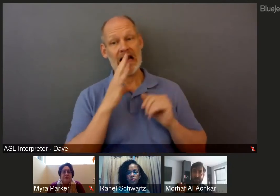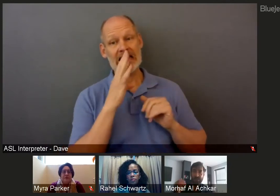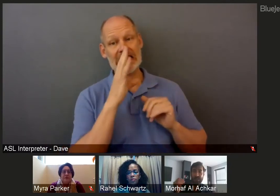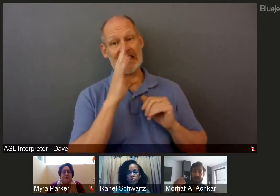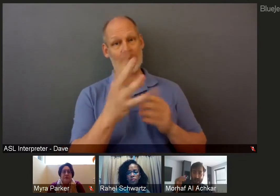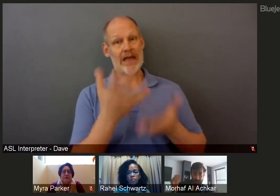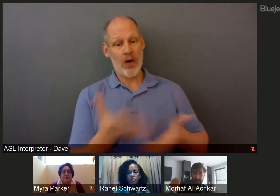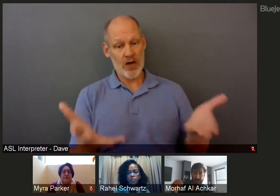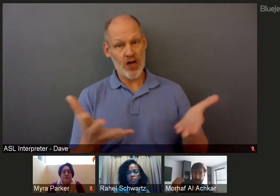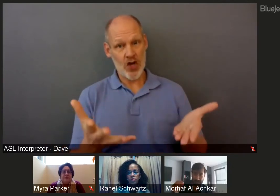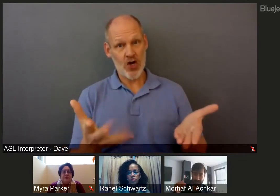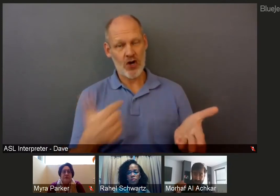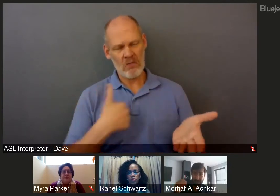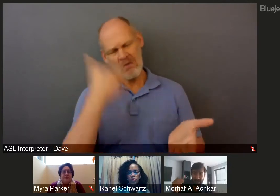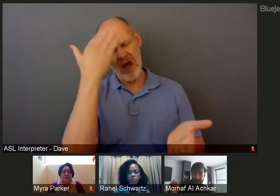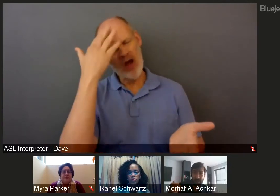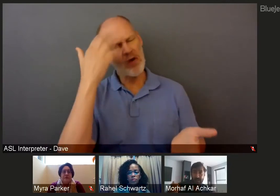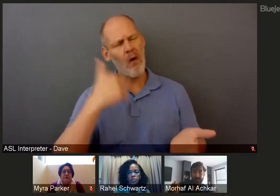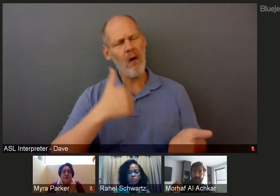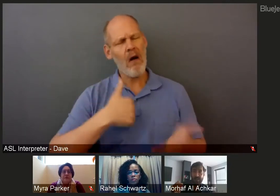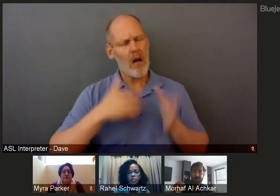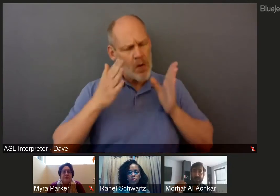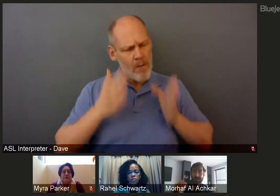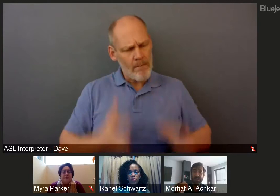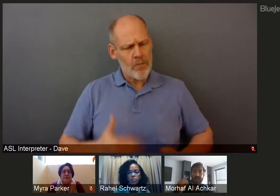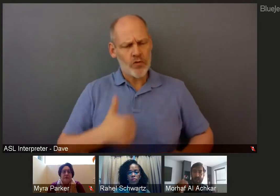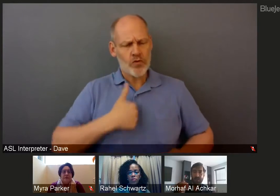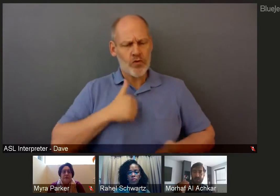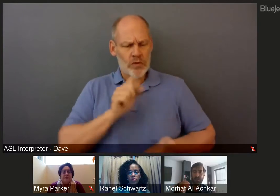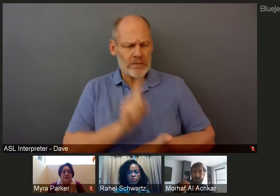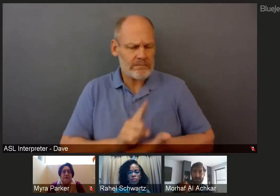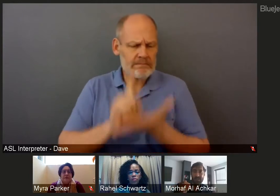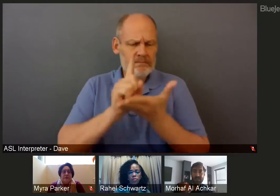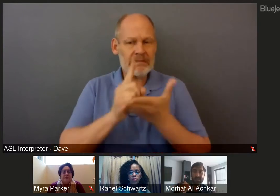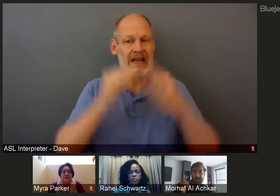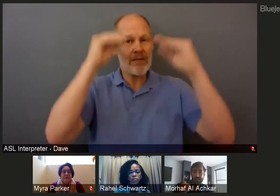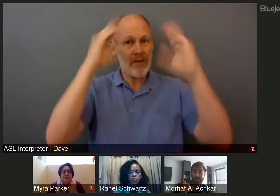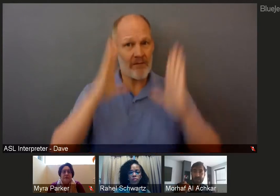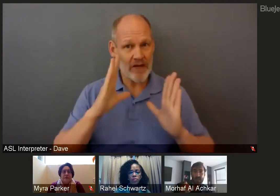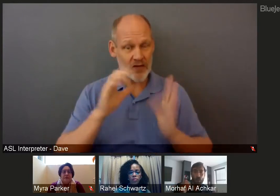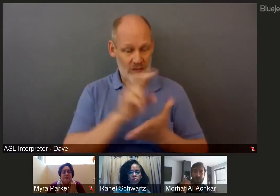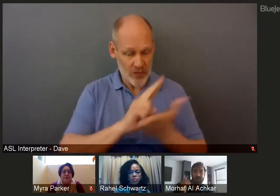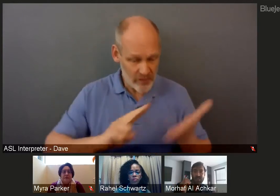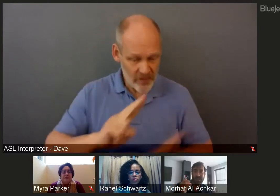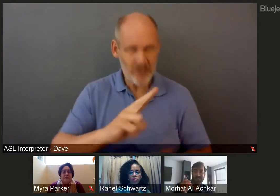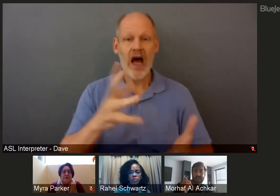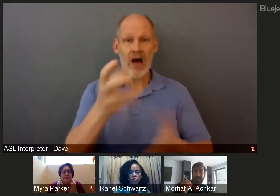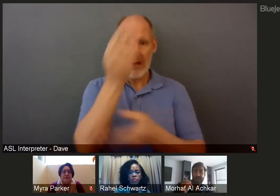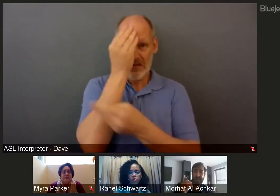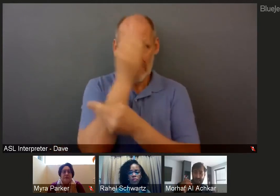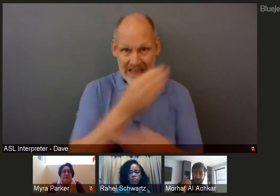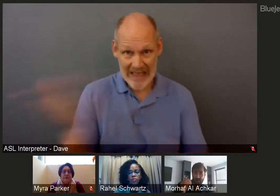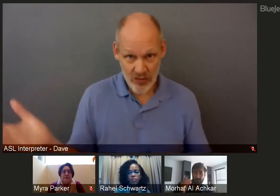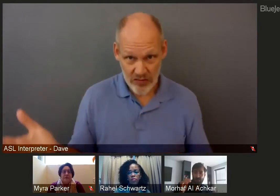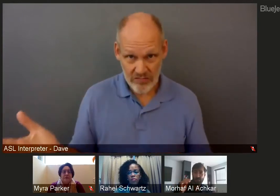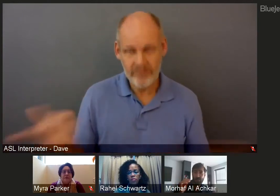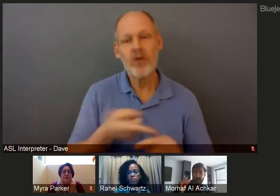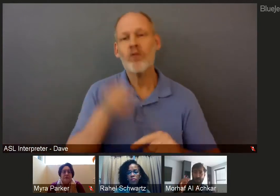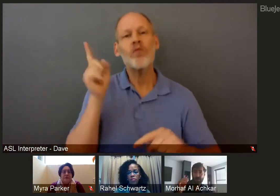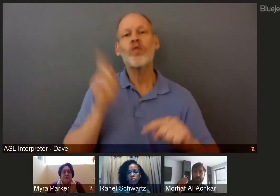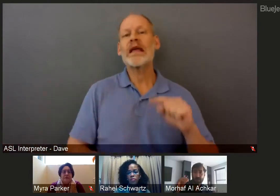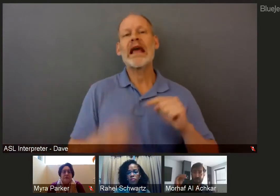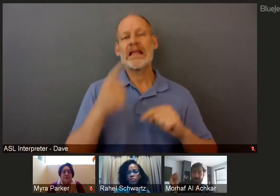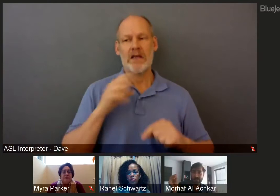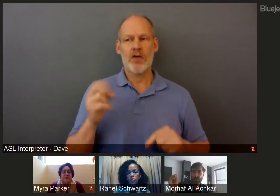with privilege, as a professor in the university, I want to bring this attention to everybody. We cannot say, I'm going to